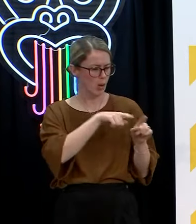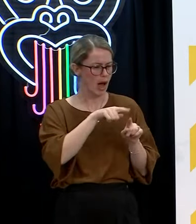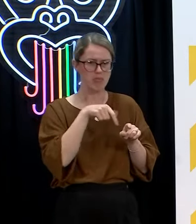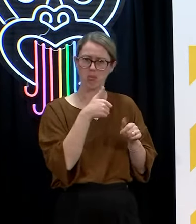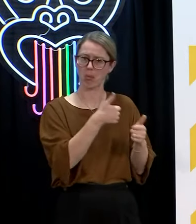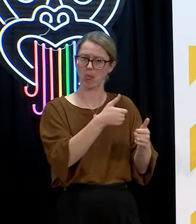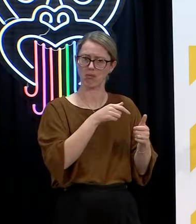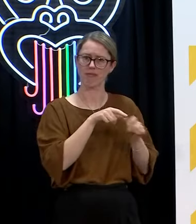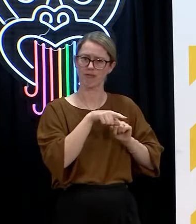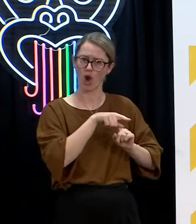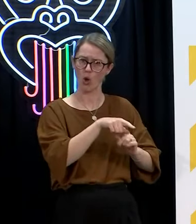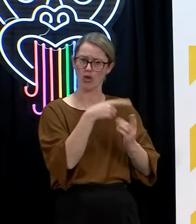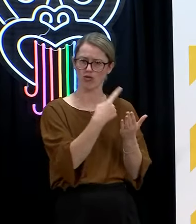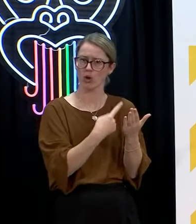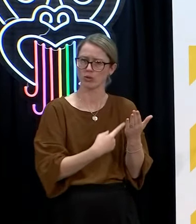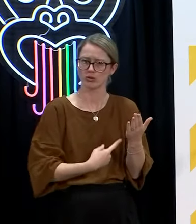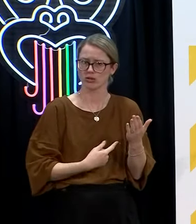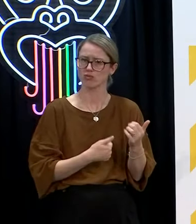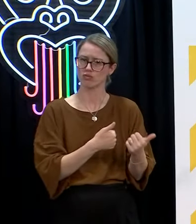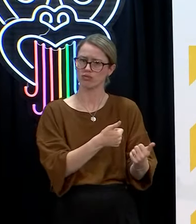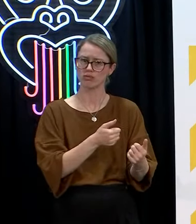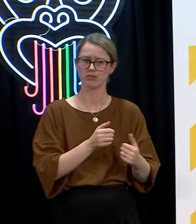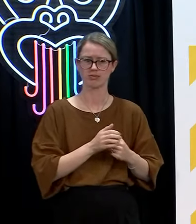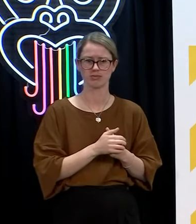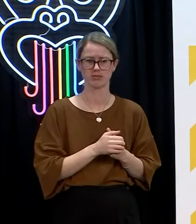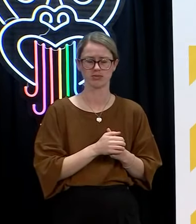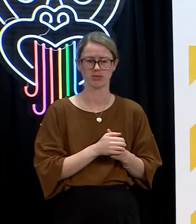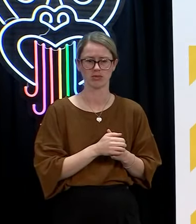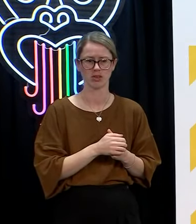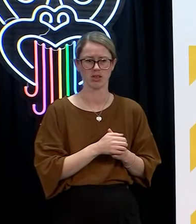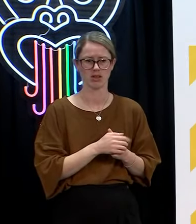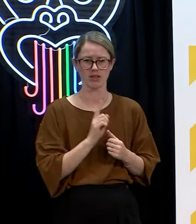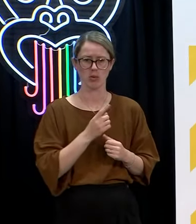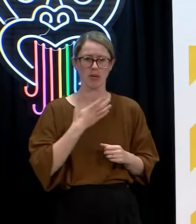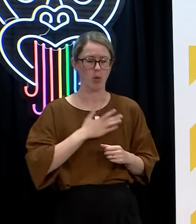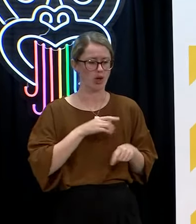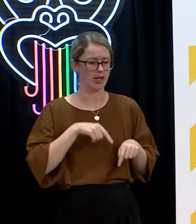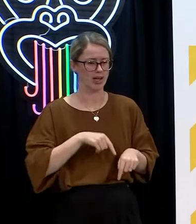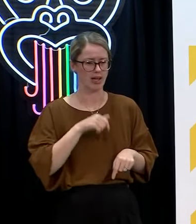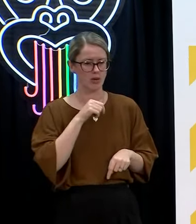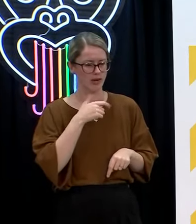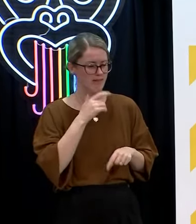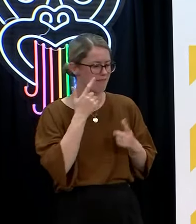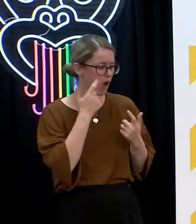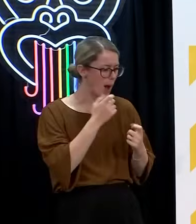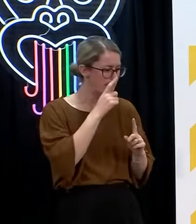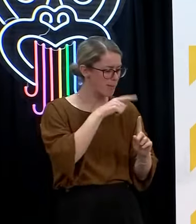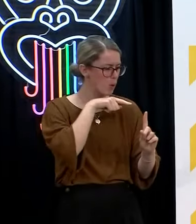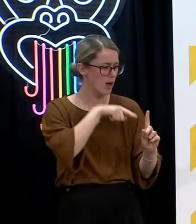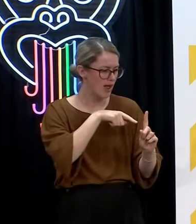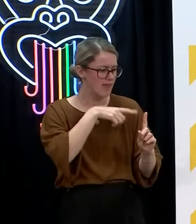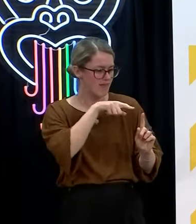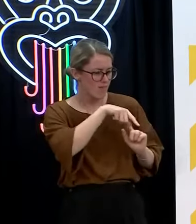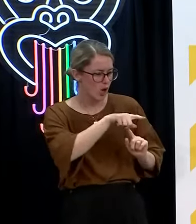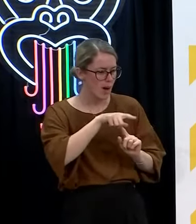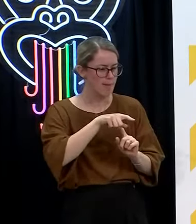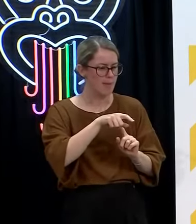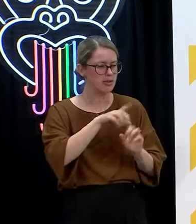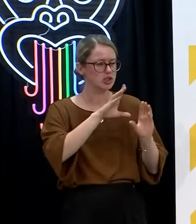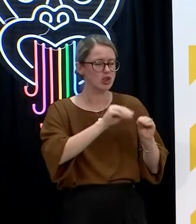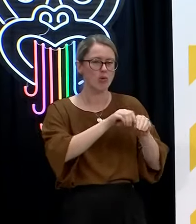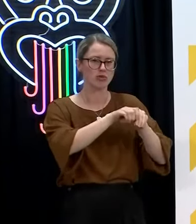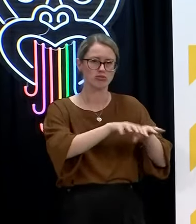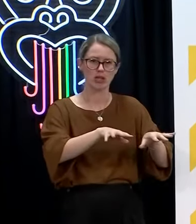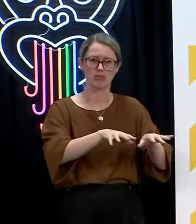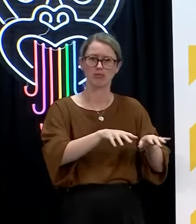well engaged and cooperative with the follow-up contact tracing. So that's really what we're after here is we need to find cases and we need to just stop any